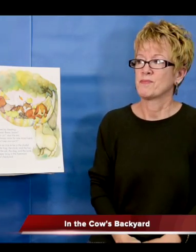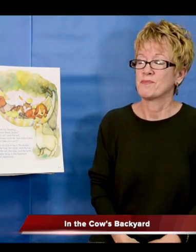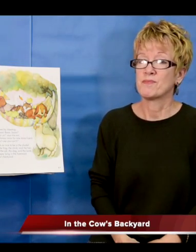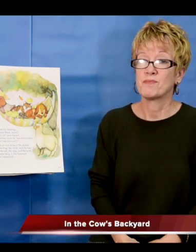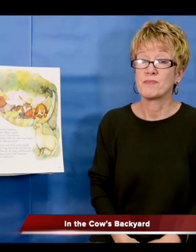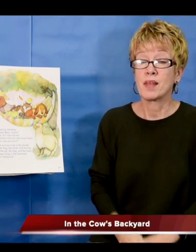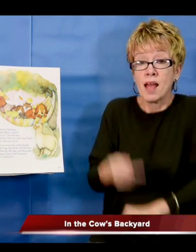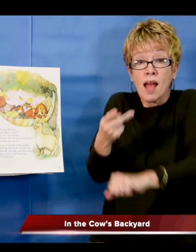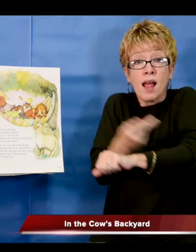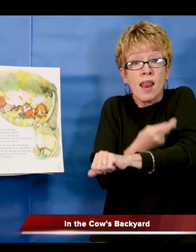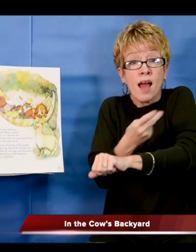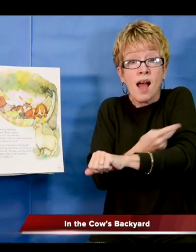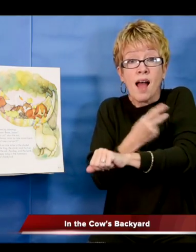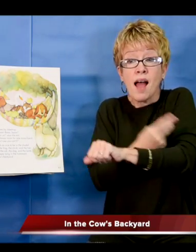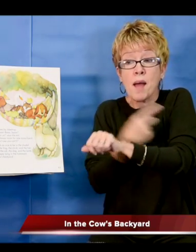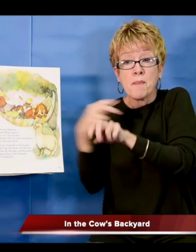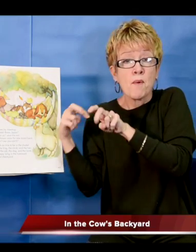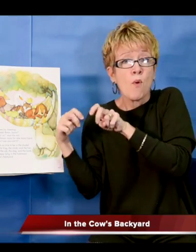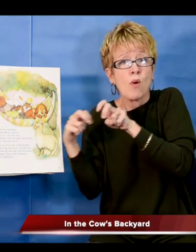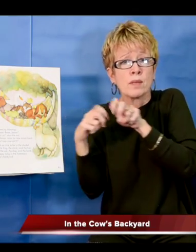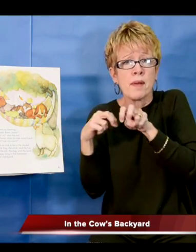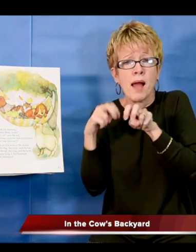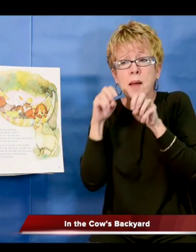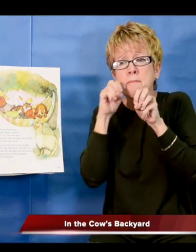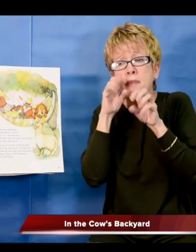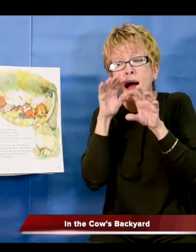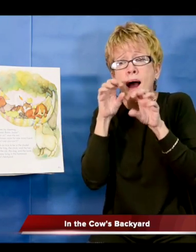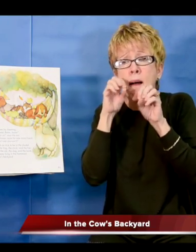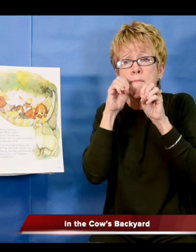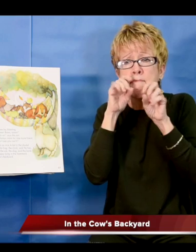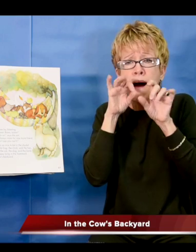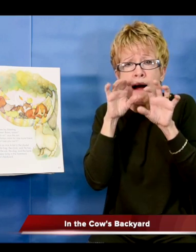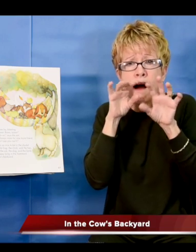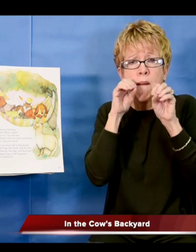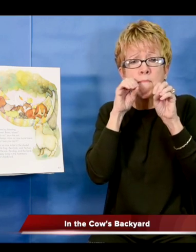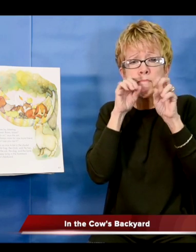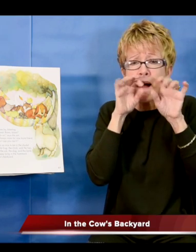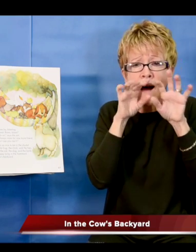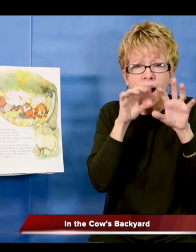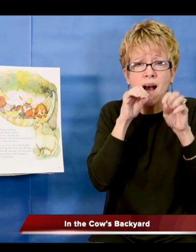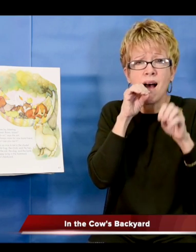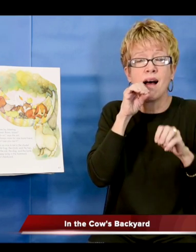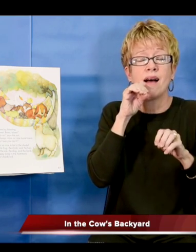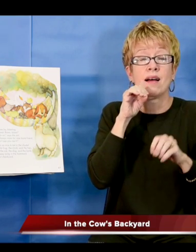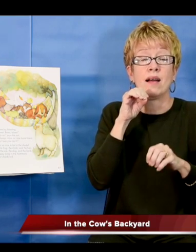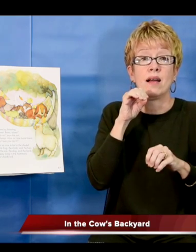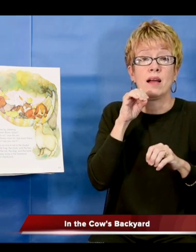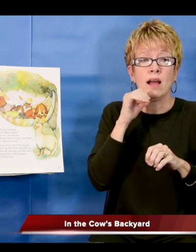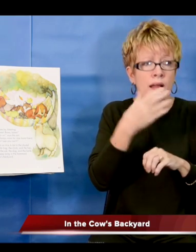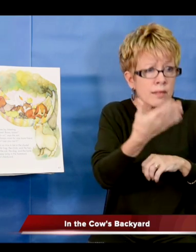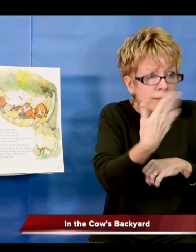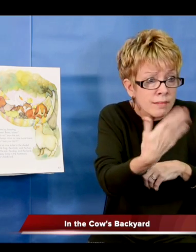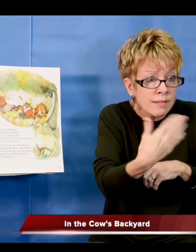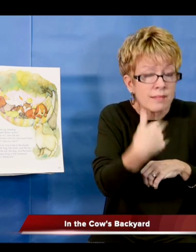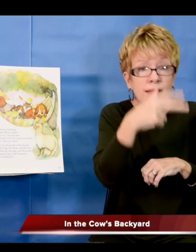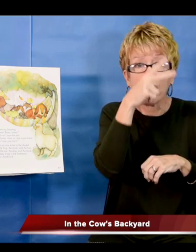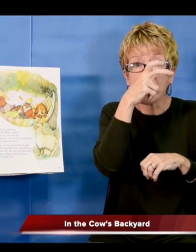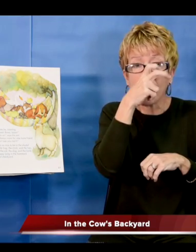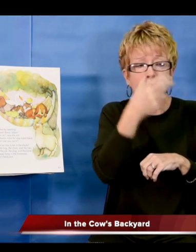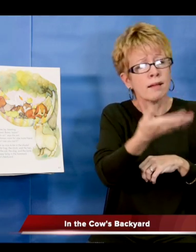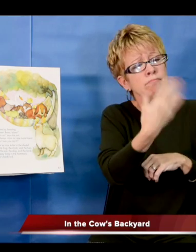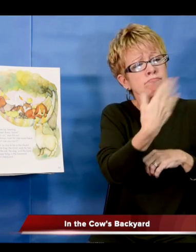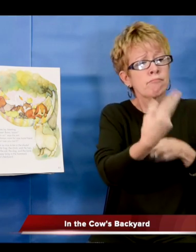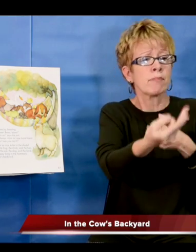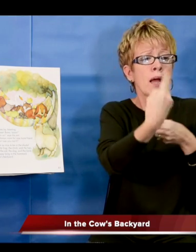A lamb goes by bleating. Bat, bat, bat, bat. Come join us, says the